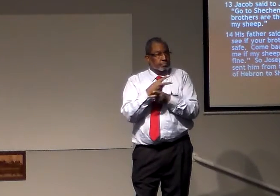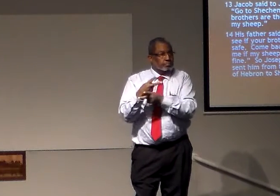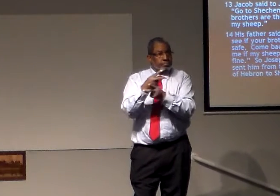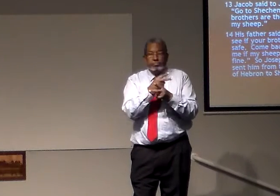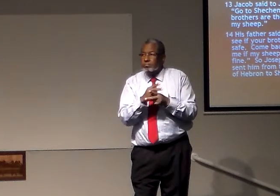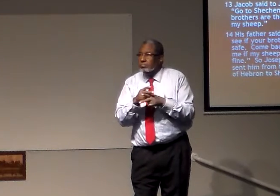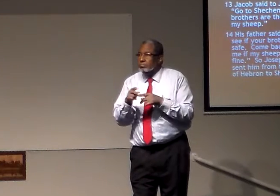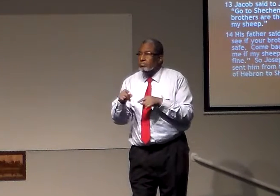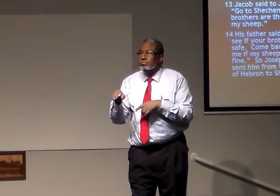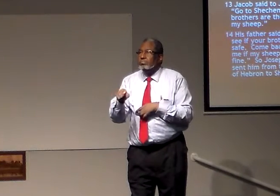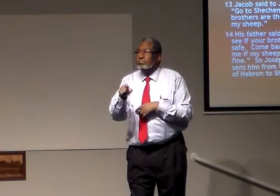as the caretaker.